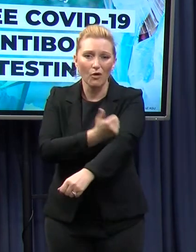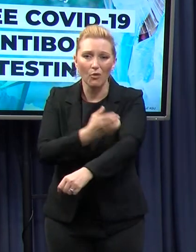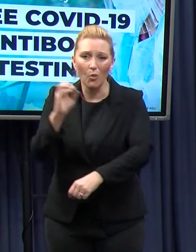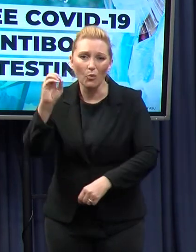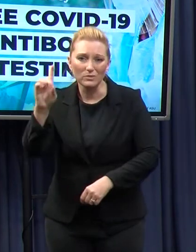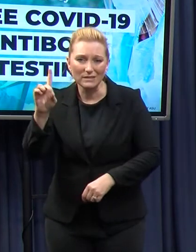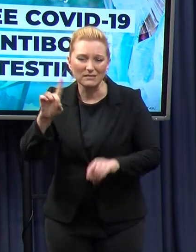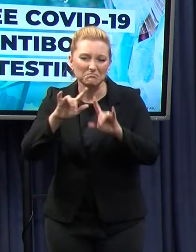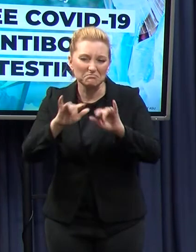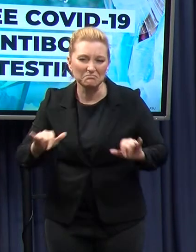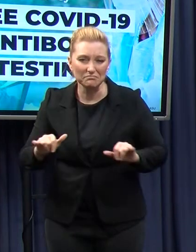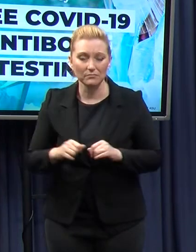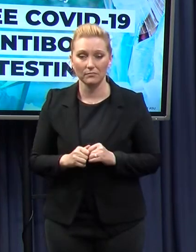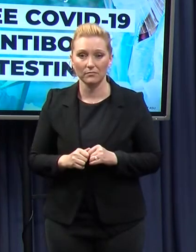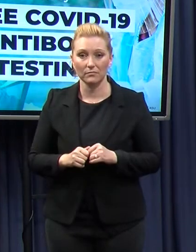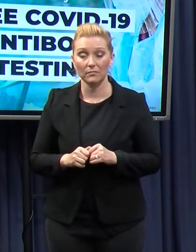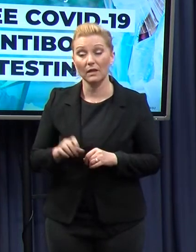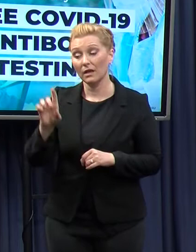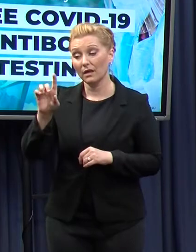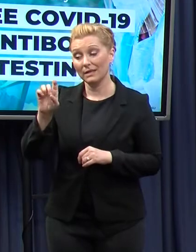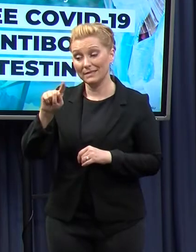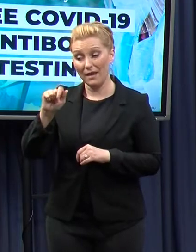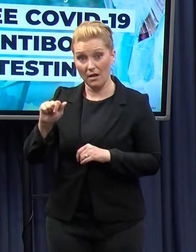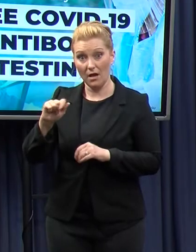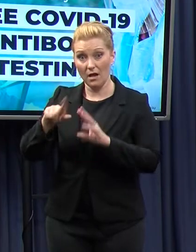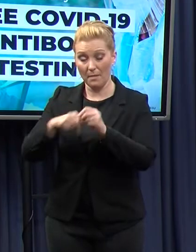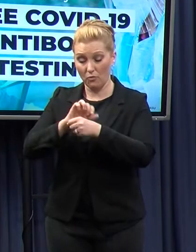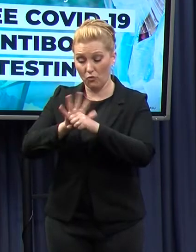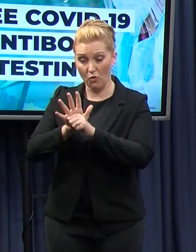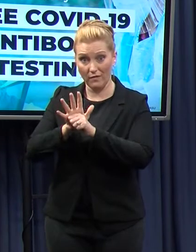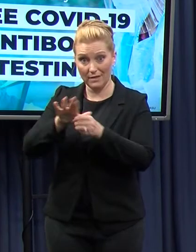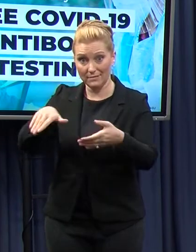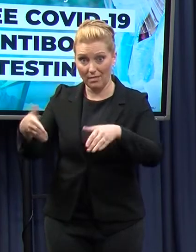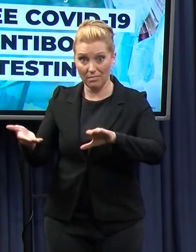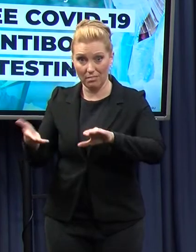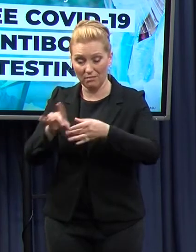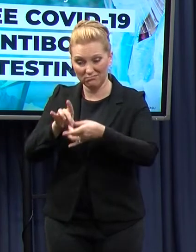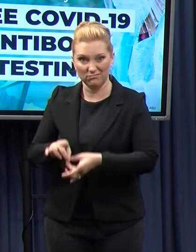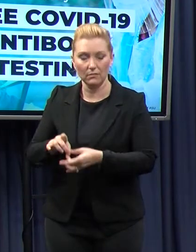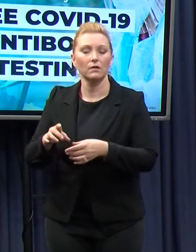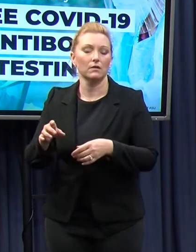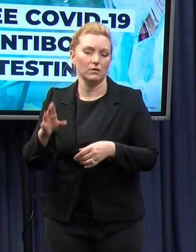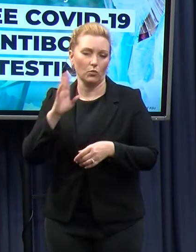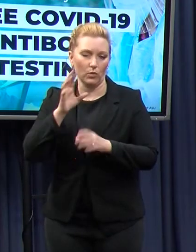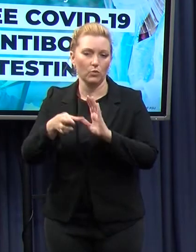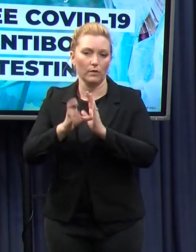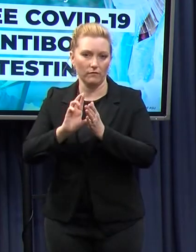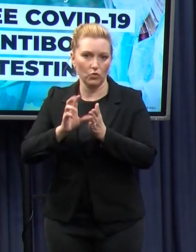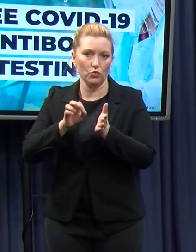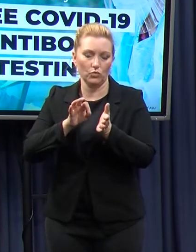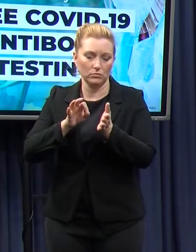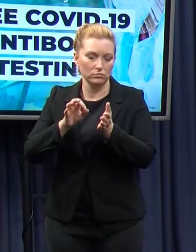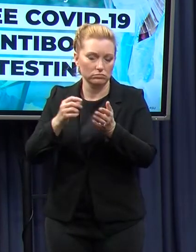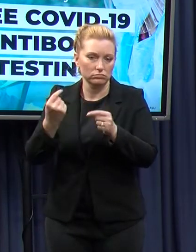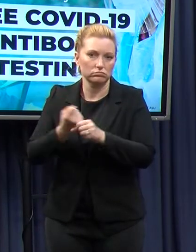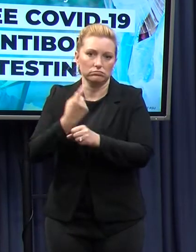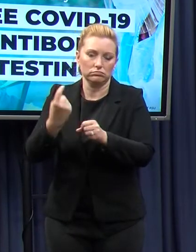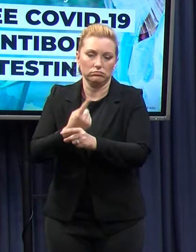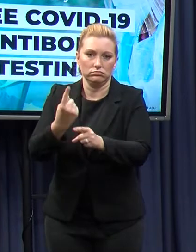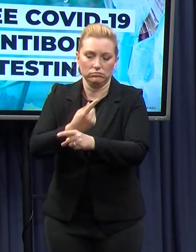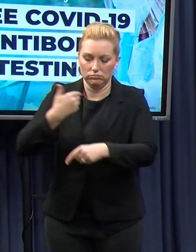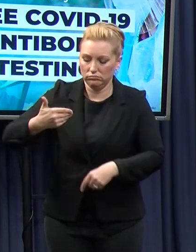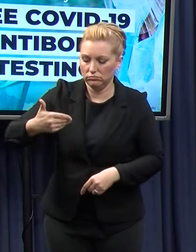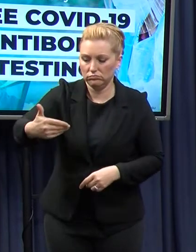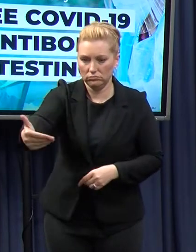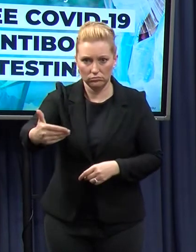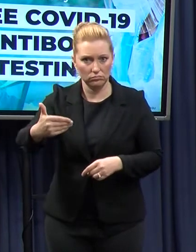on COVID-19 associated deaths will be reviewed regularly to remove from the counts those who died due to causes